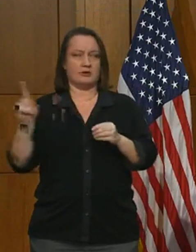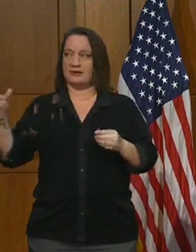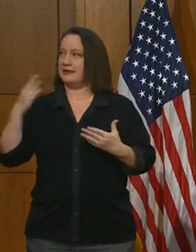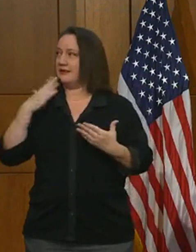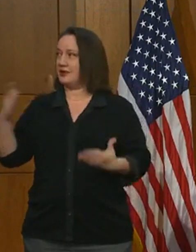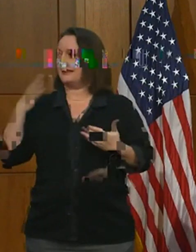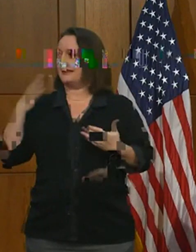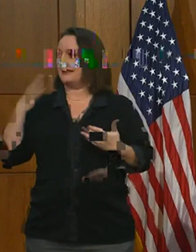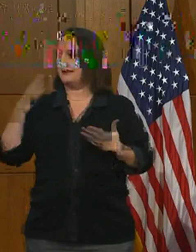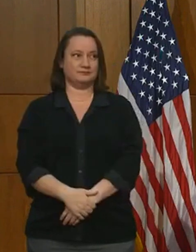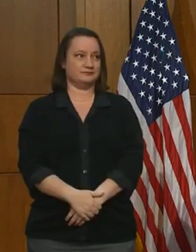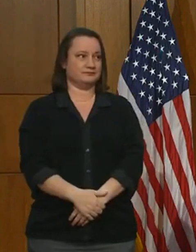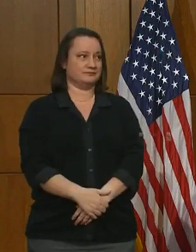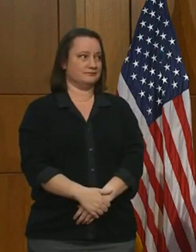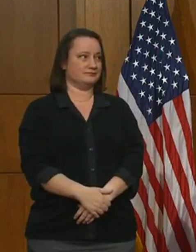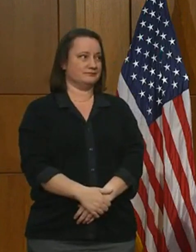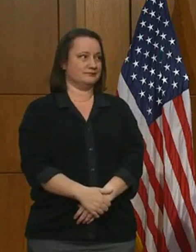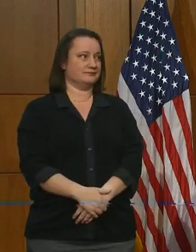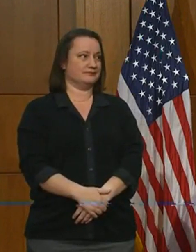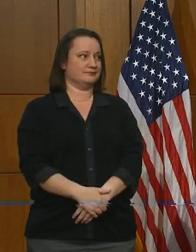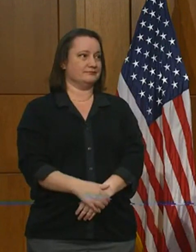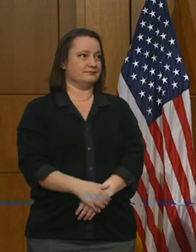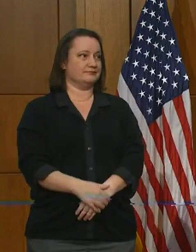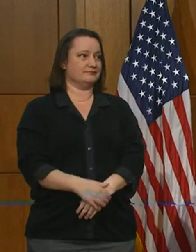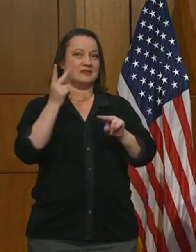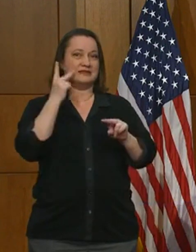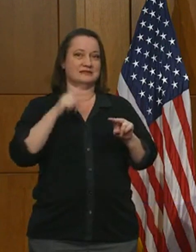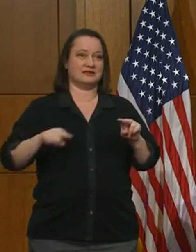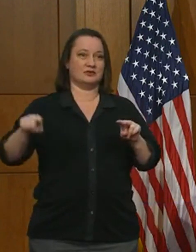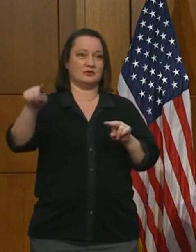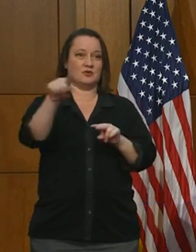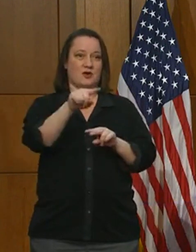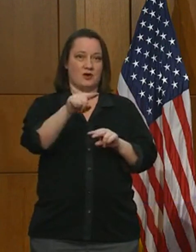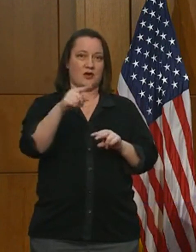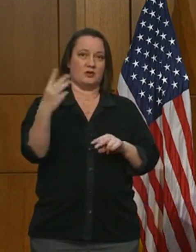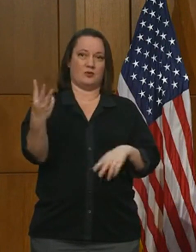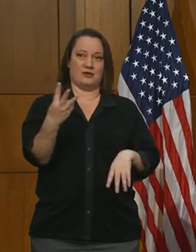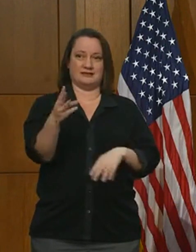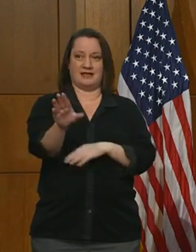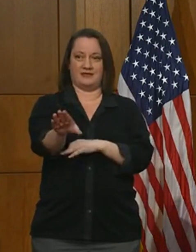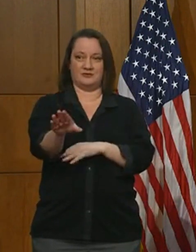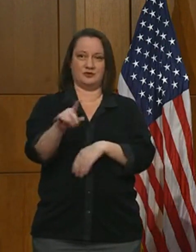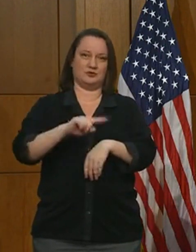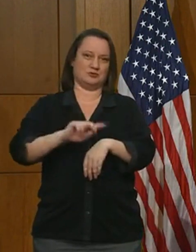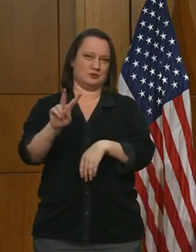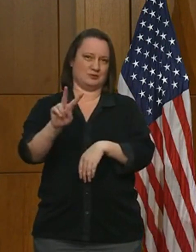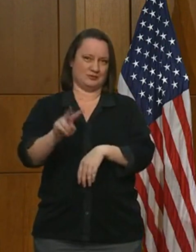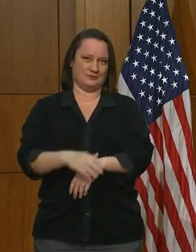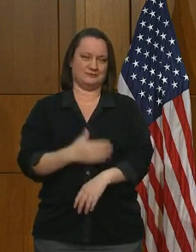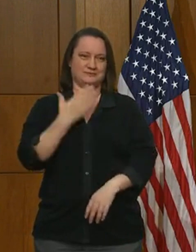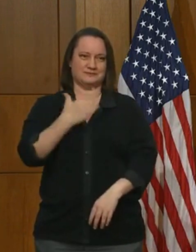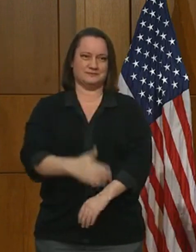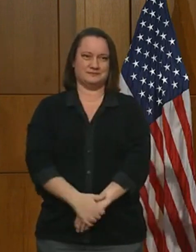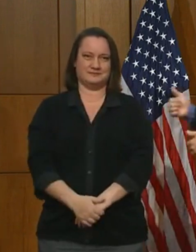Thank you all. We'll look forward to seeing you all on Wednesday afternoon at 2. Thank you.